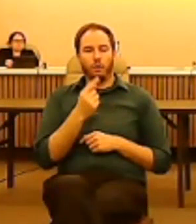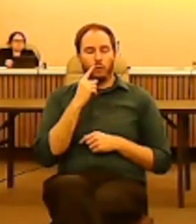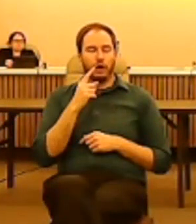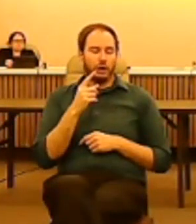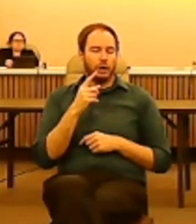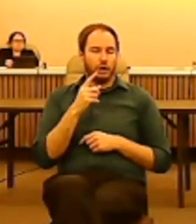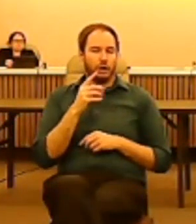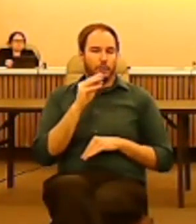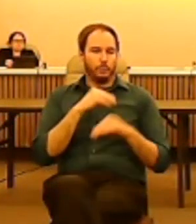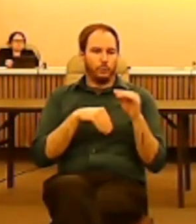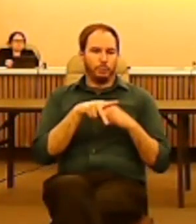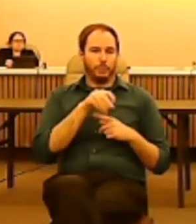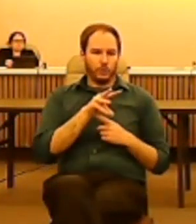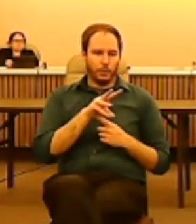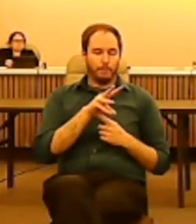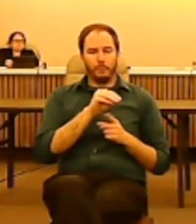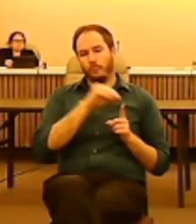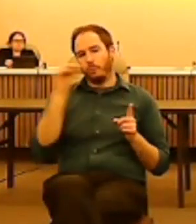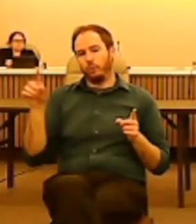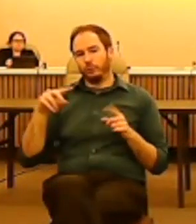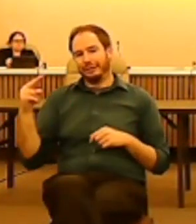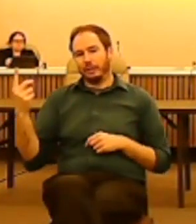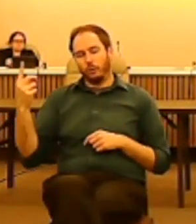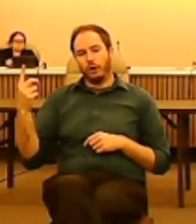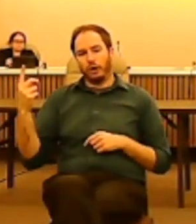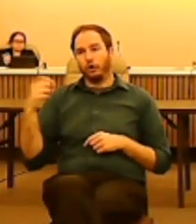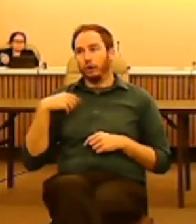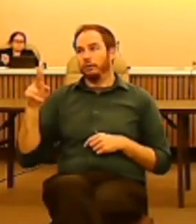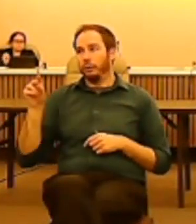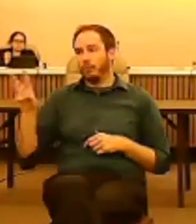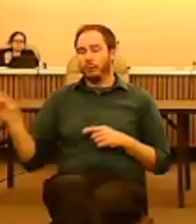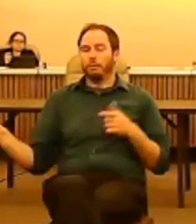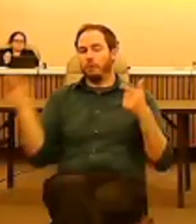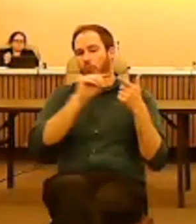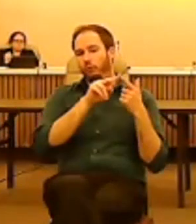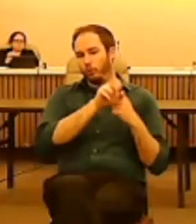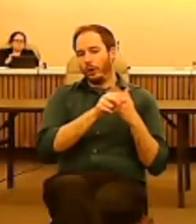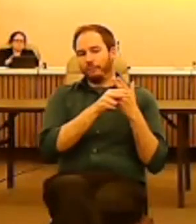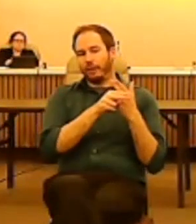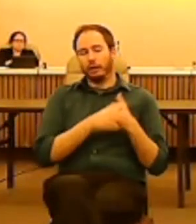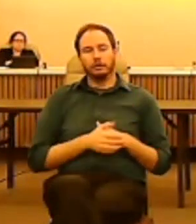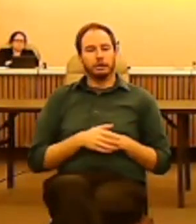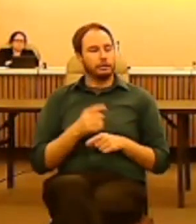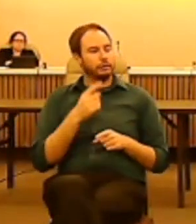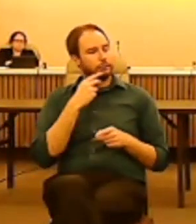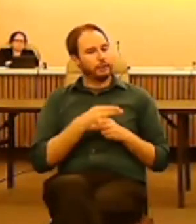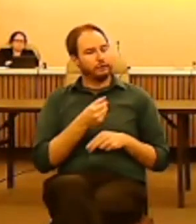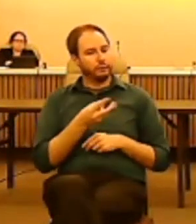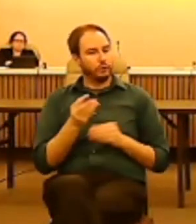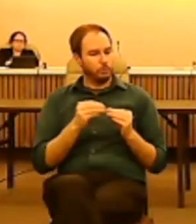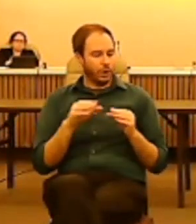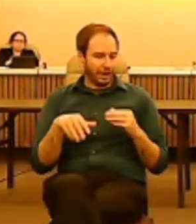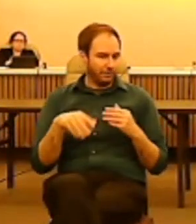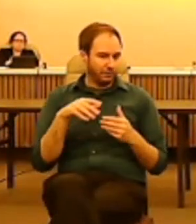the POW flag over to the US flagpole. So Yeah, I'll just mention a couple of things that I didn't include on